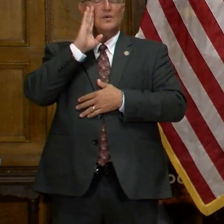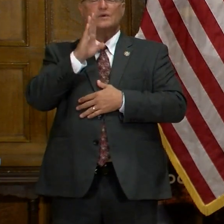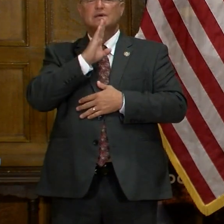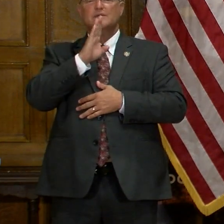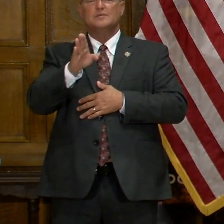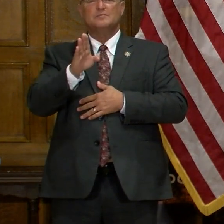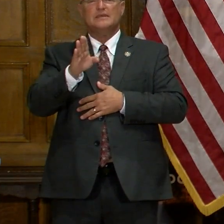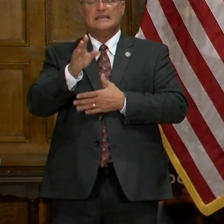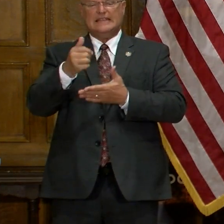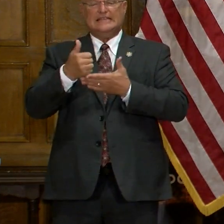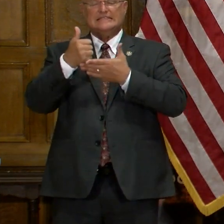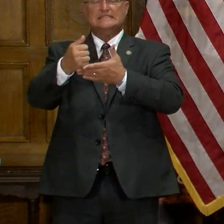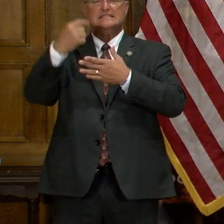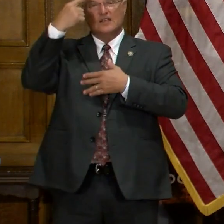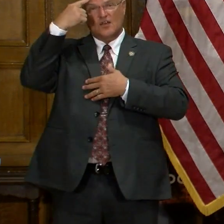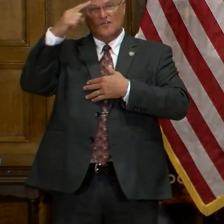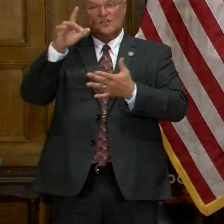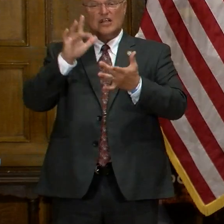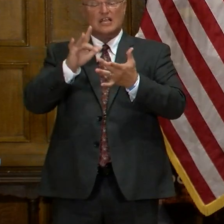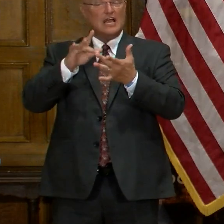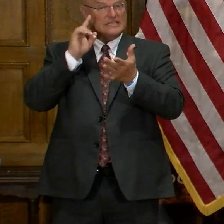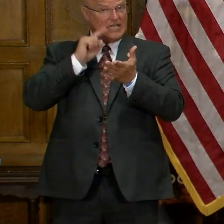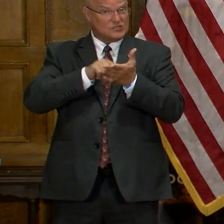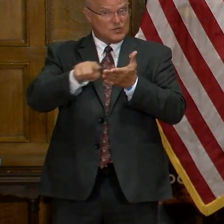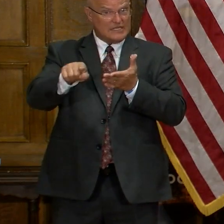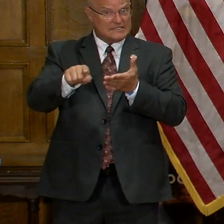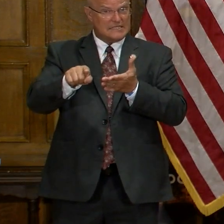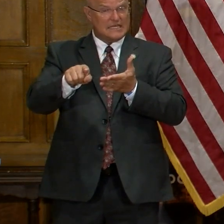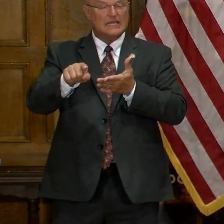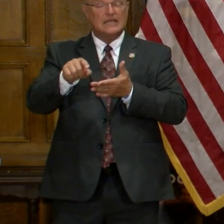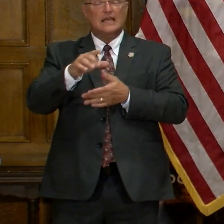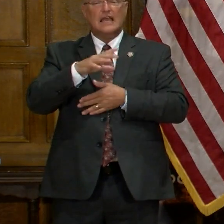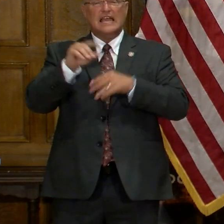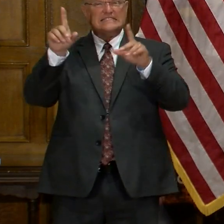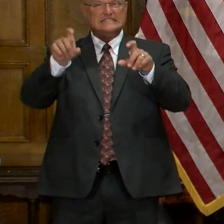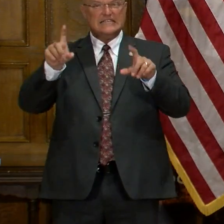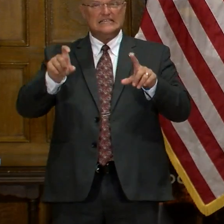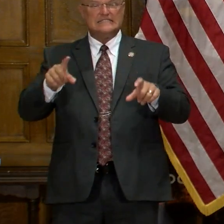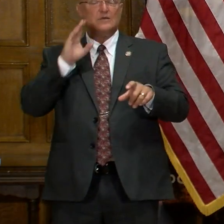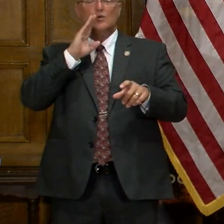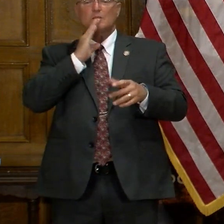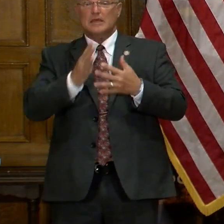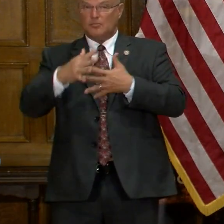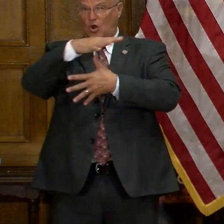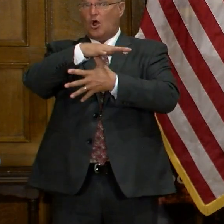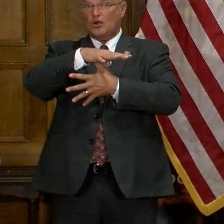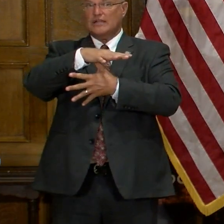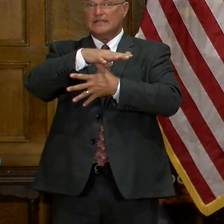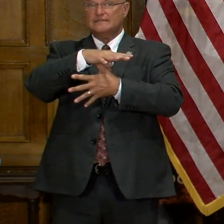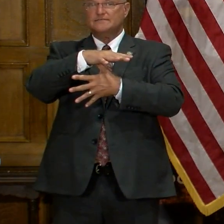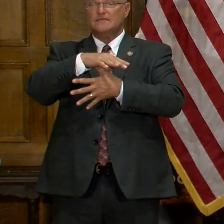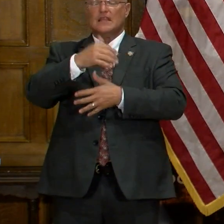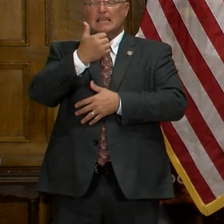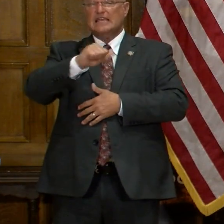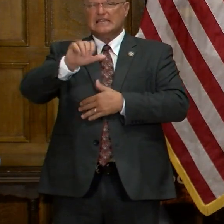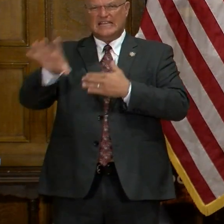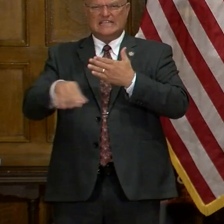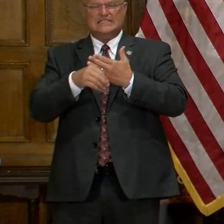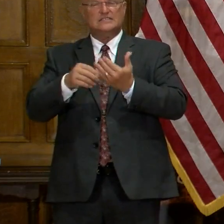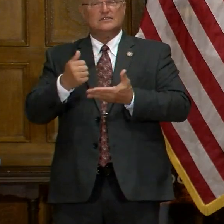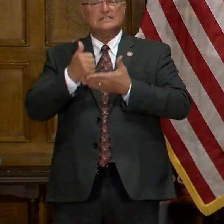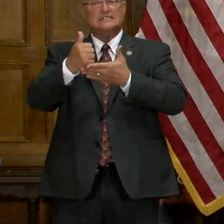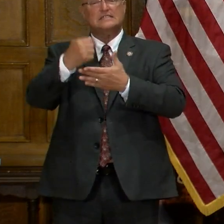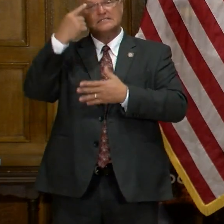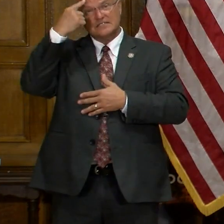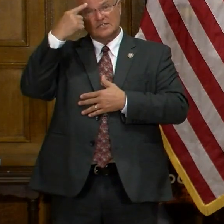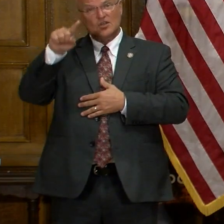be the assistance for contact tracing. Testing will be a priority in there, and any additional